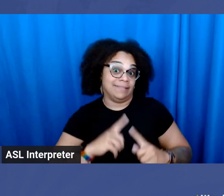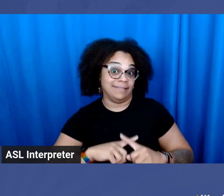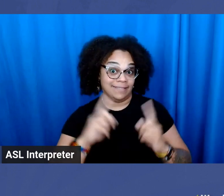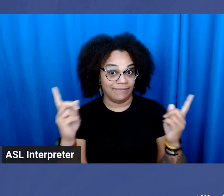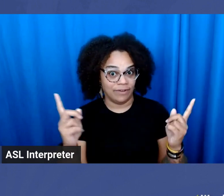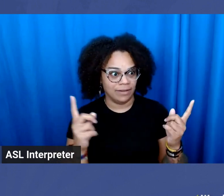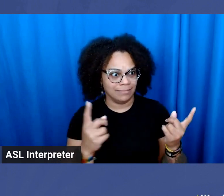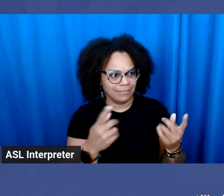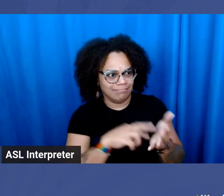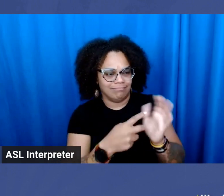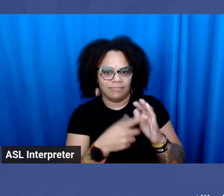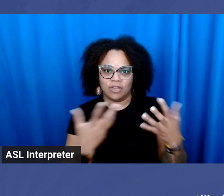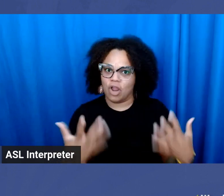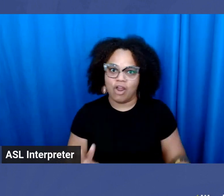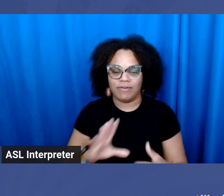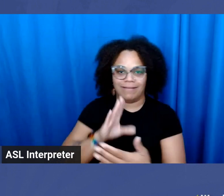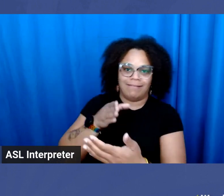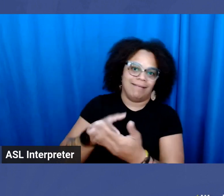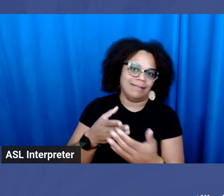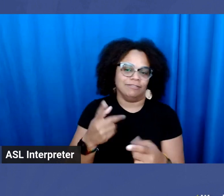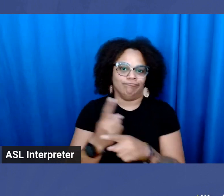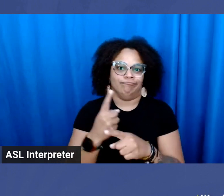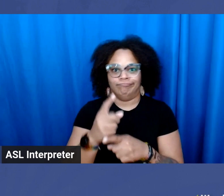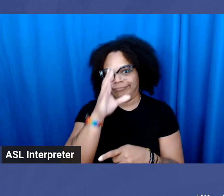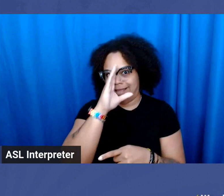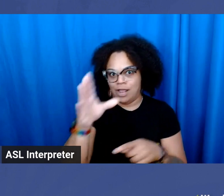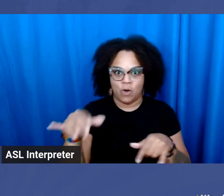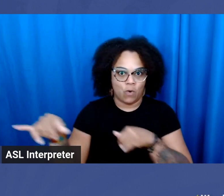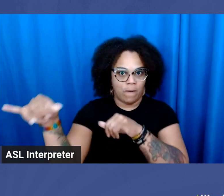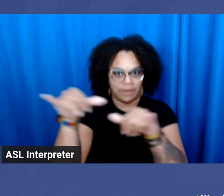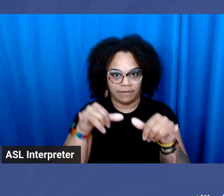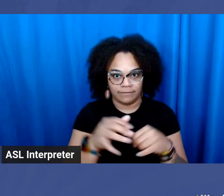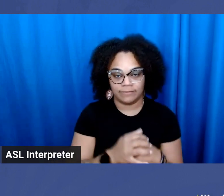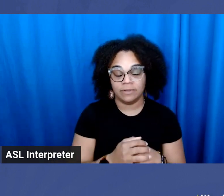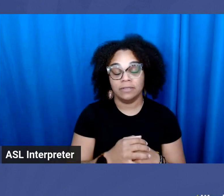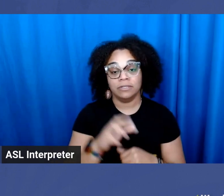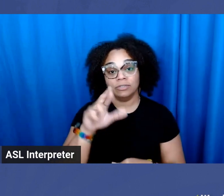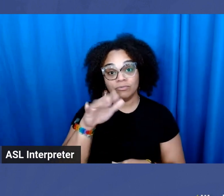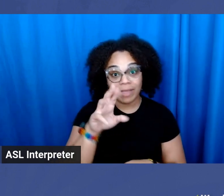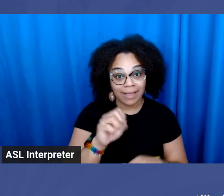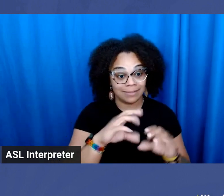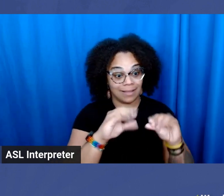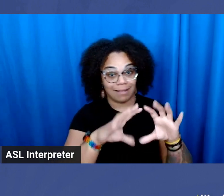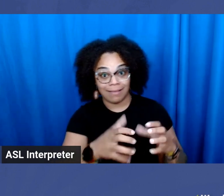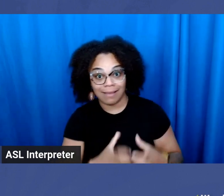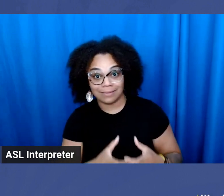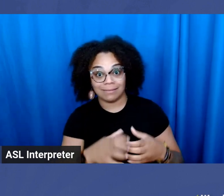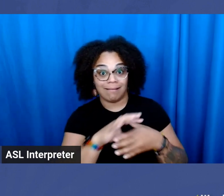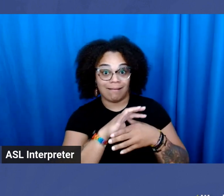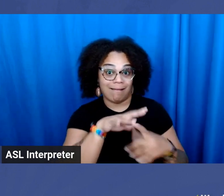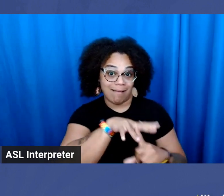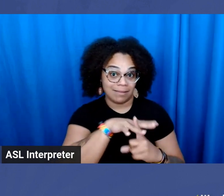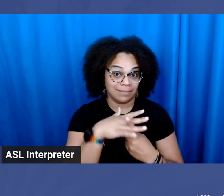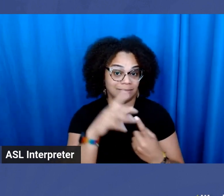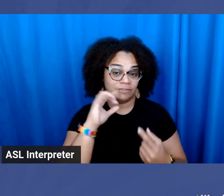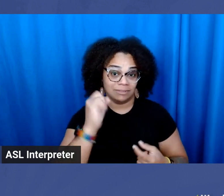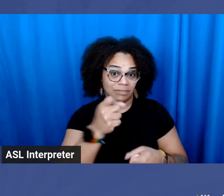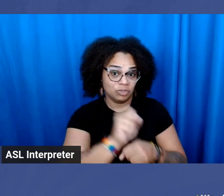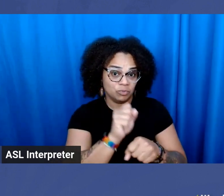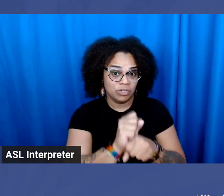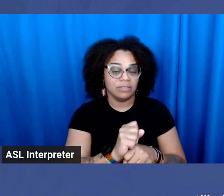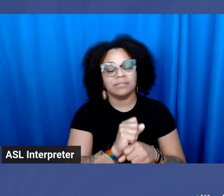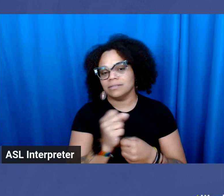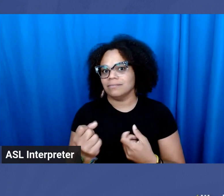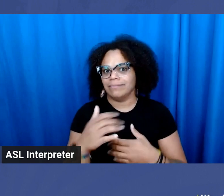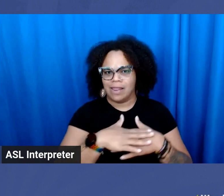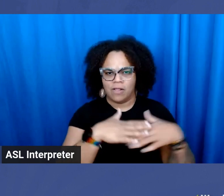embody non-heteronormativity, end quote. The race and class contexts of sex work overlap the same systems of challenging